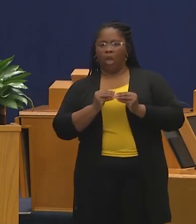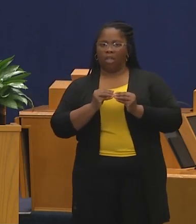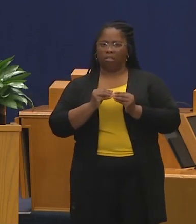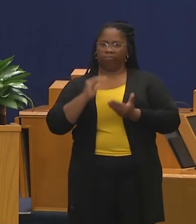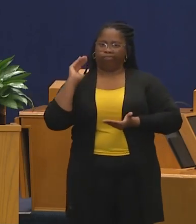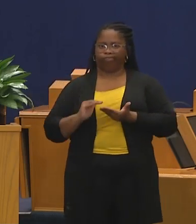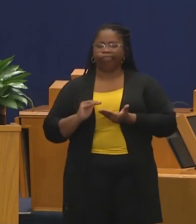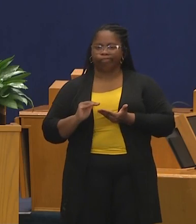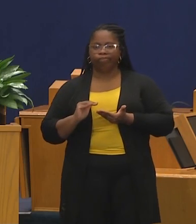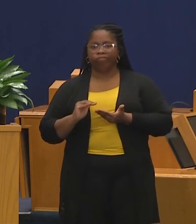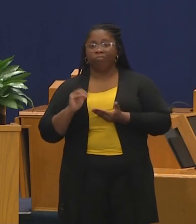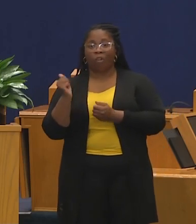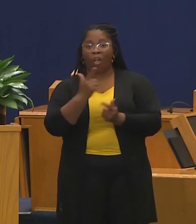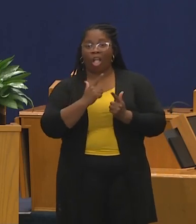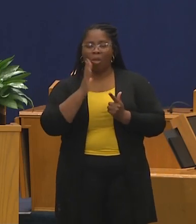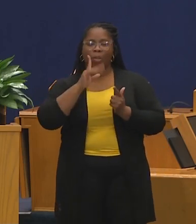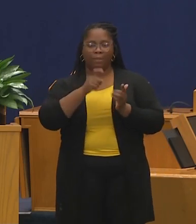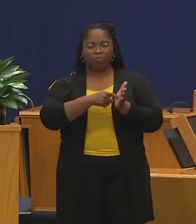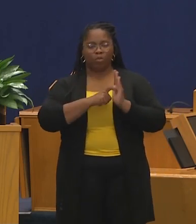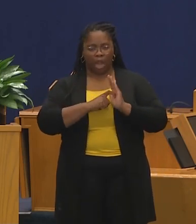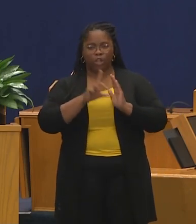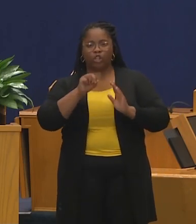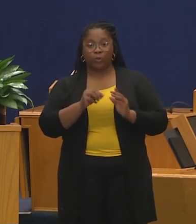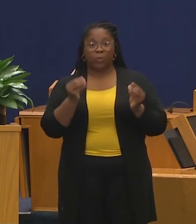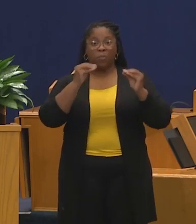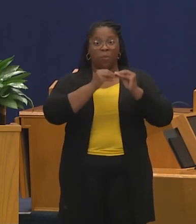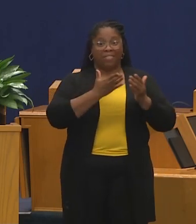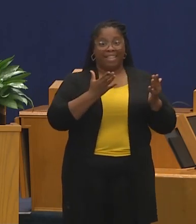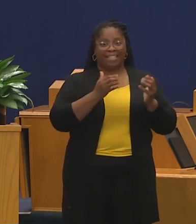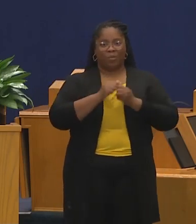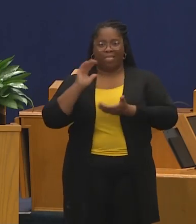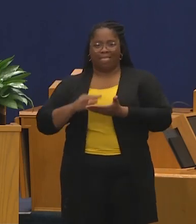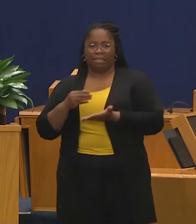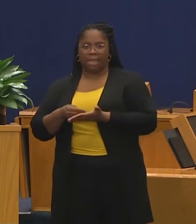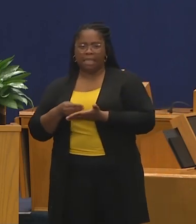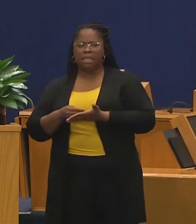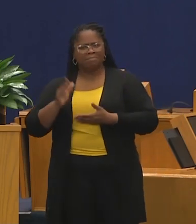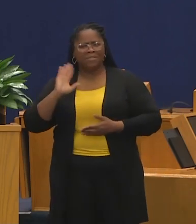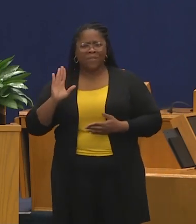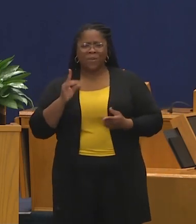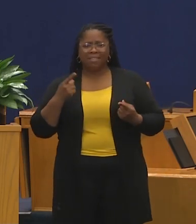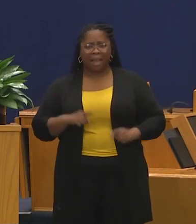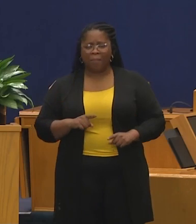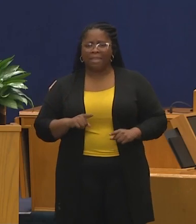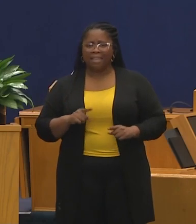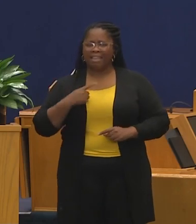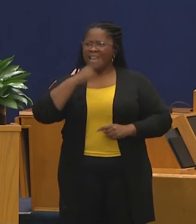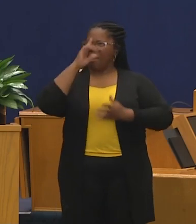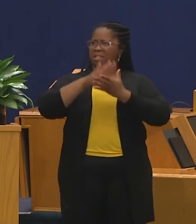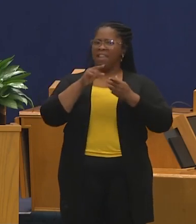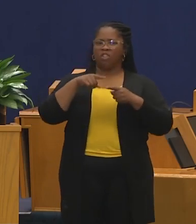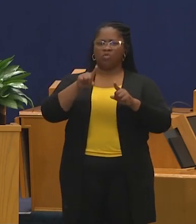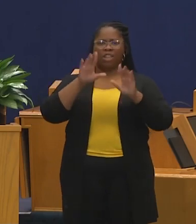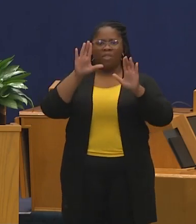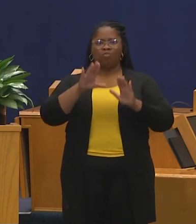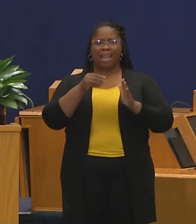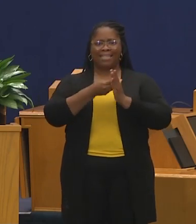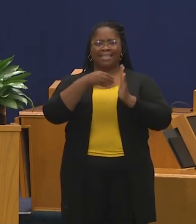to be required to do much more with less. We've seen this happen, I believe, during the Great